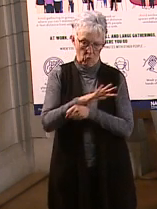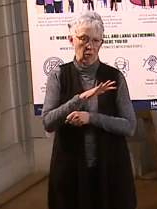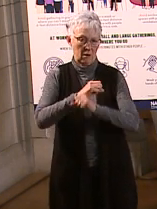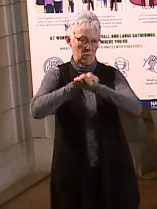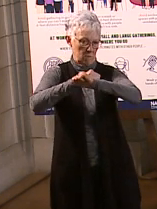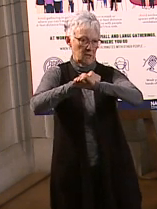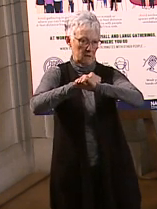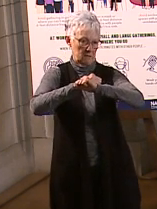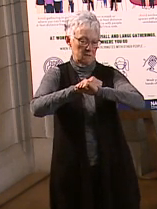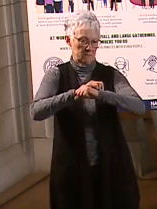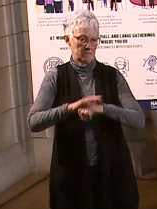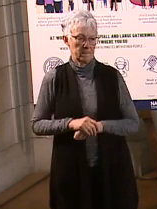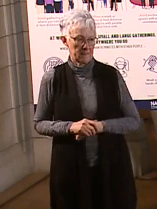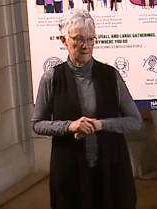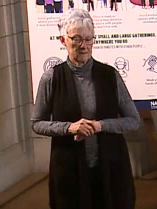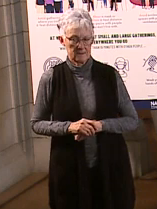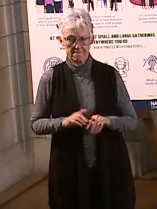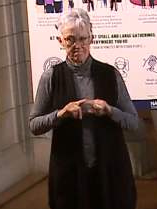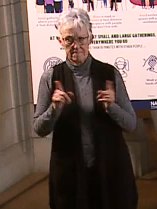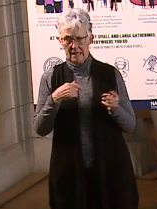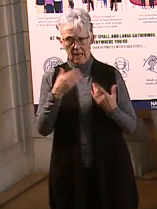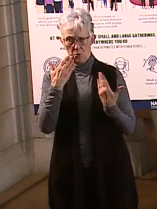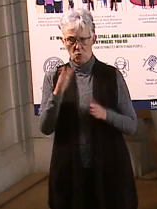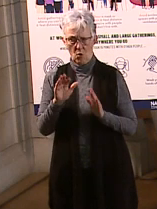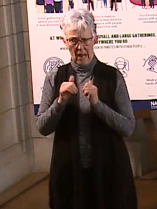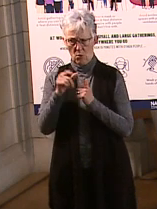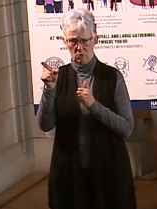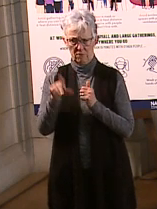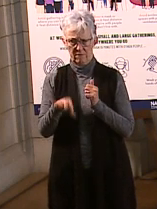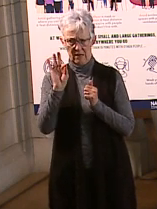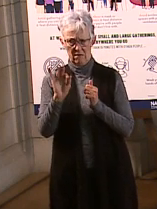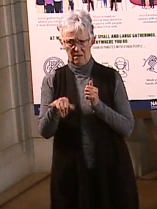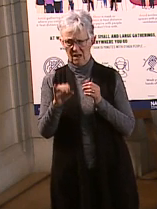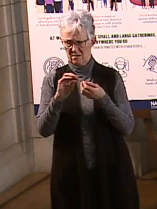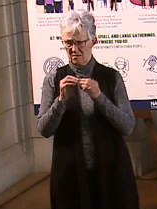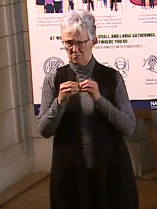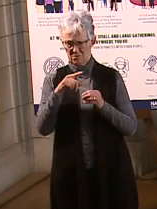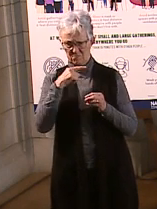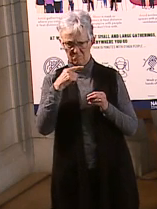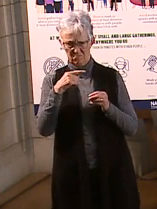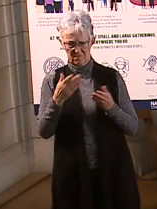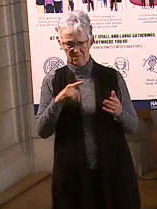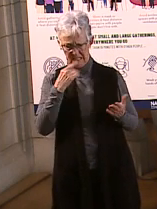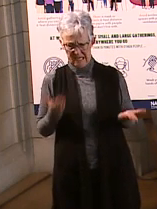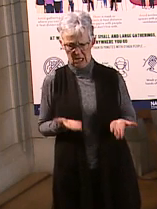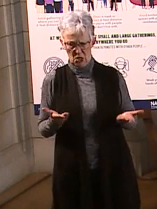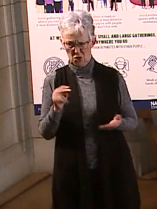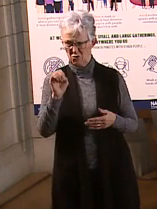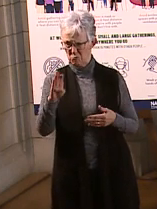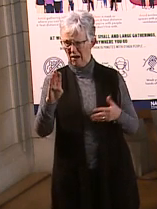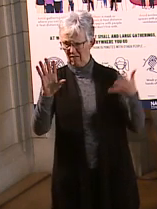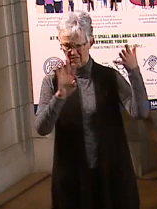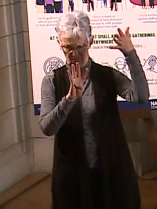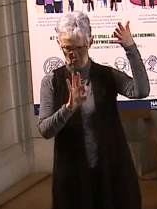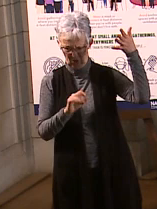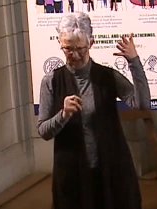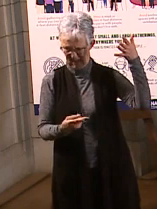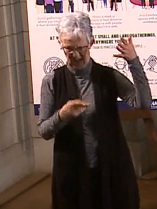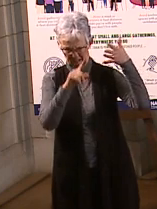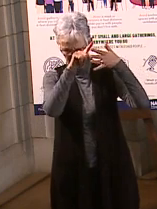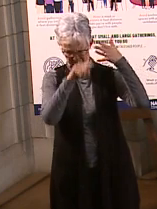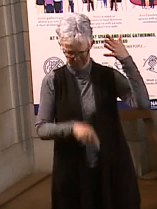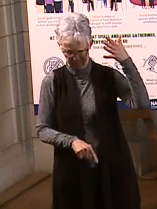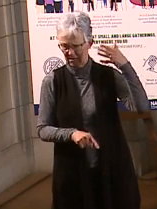But again, I don't know how you're calculating number 49th there because that's not the way we would, I don't know where that data is coming from because that doesn't seem to